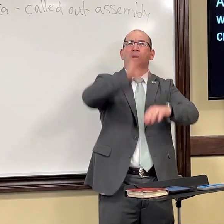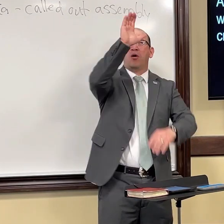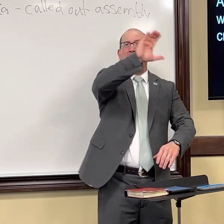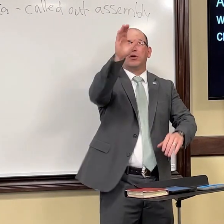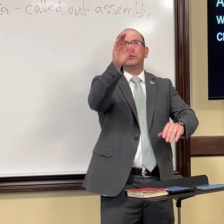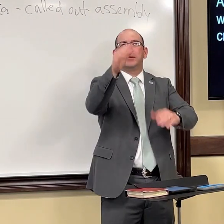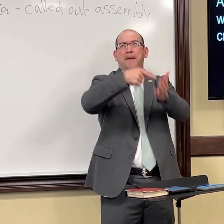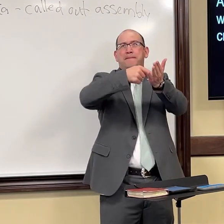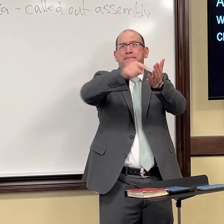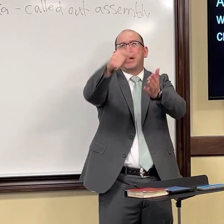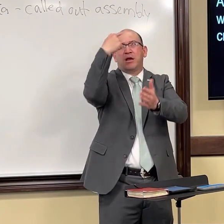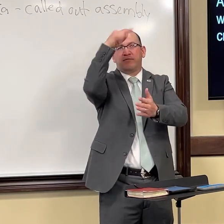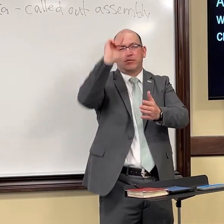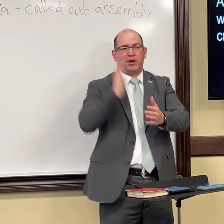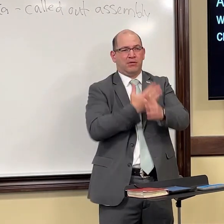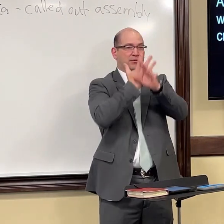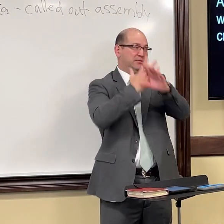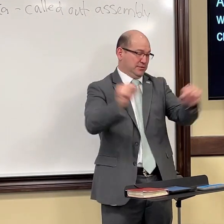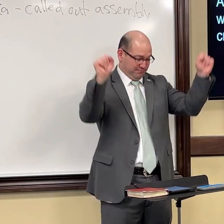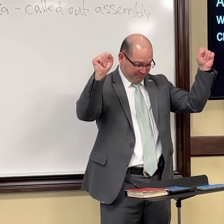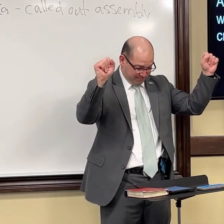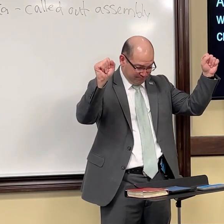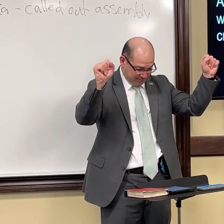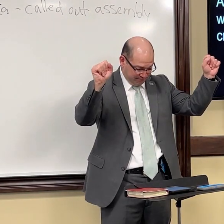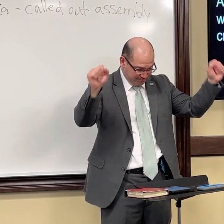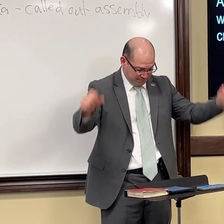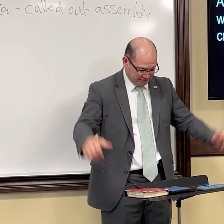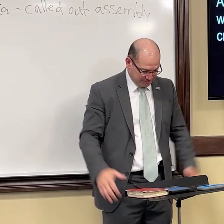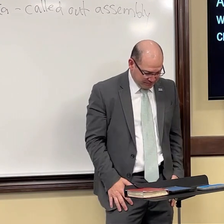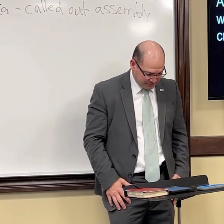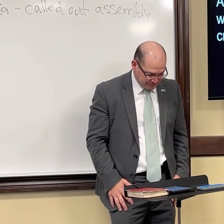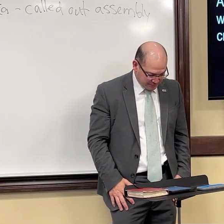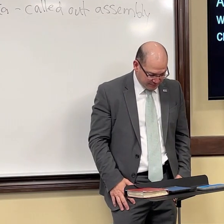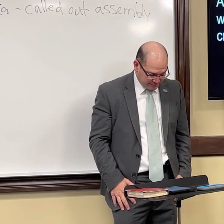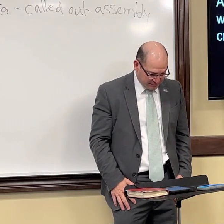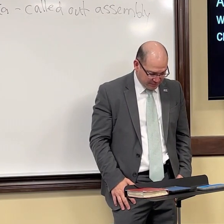His life and his work on the cross was a payment for our salvation.